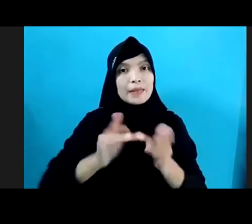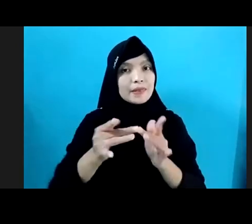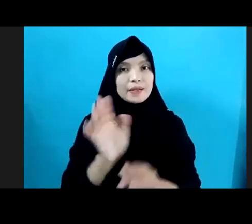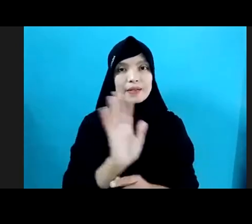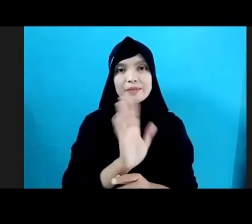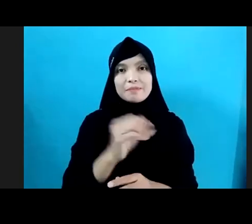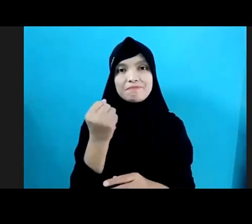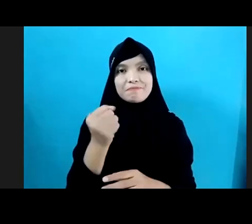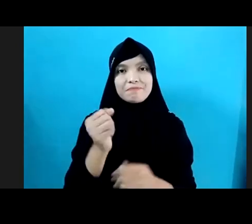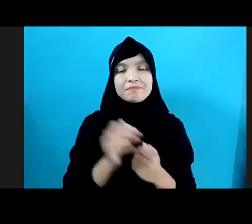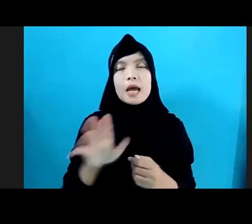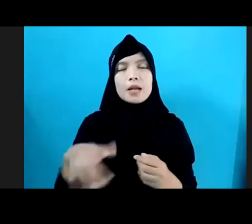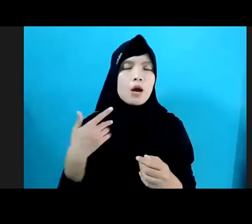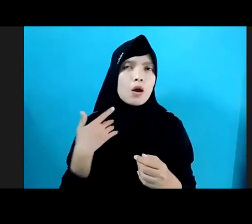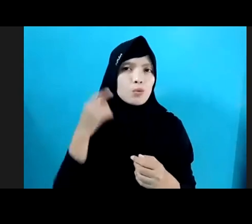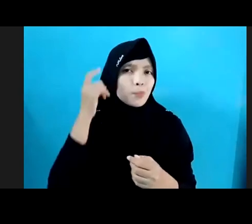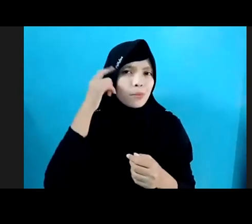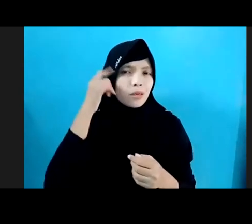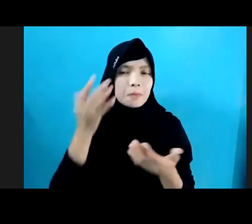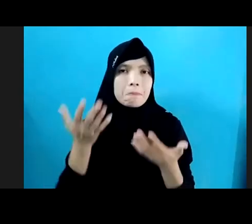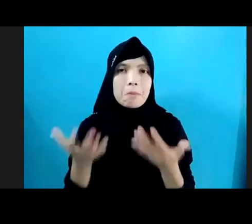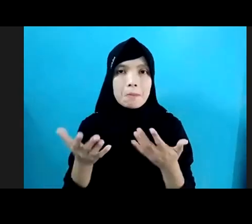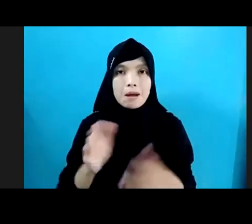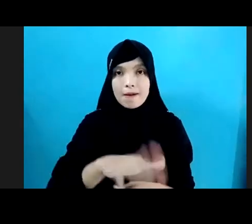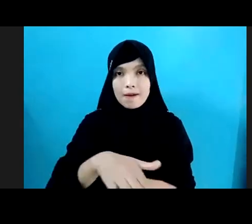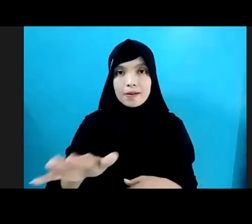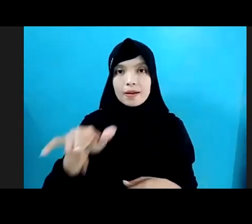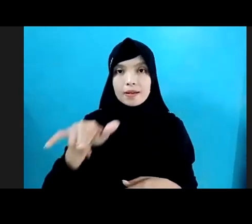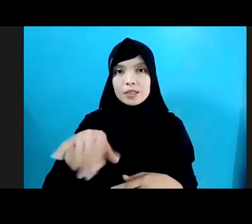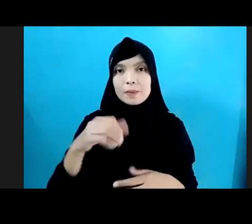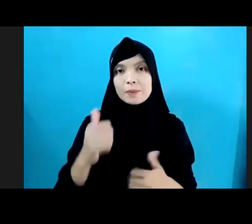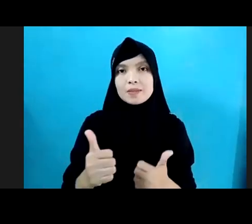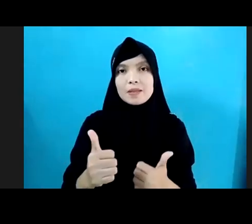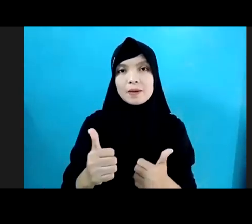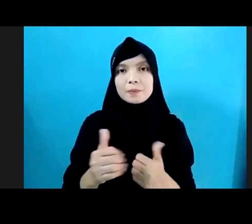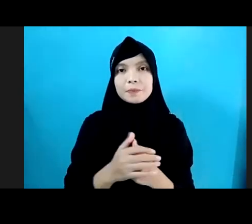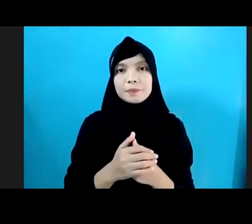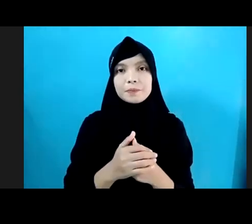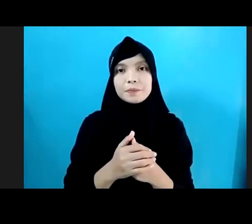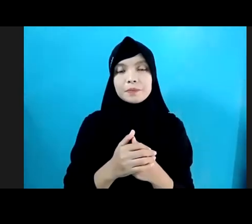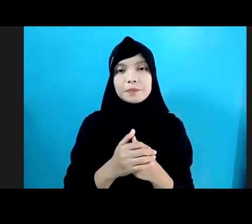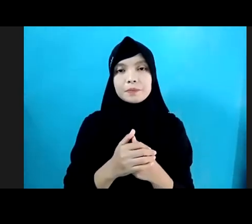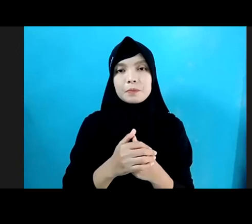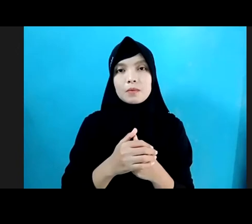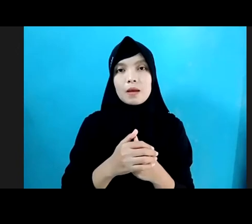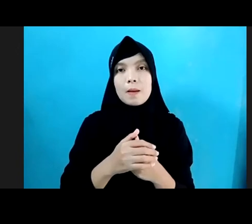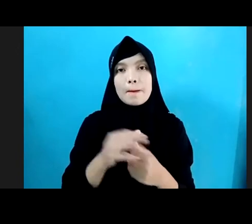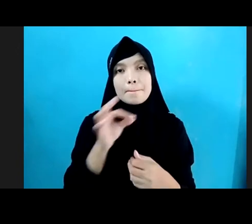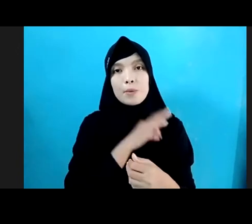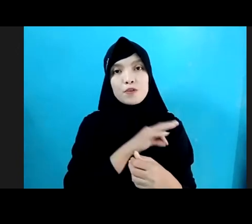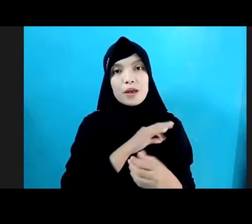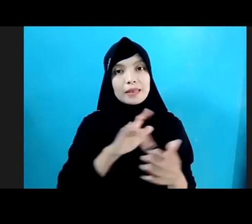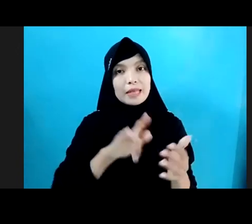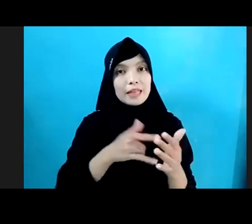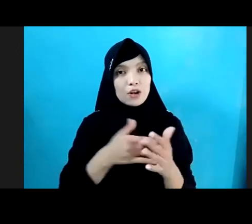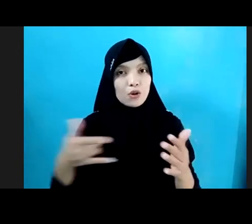Children And Young People Play Themselves And How Is It That Technology Companies And The Private